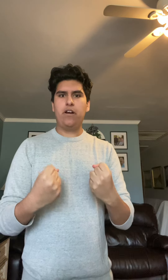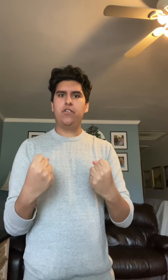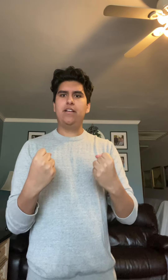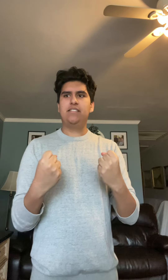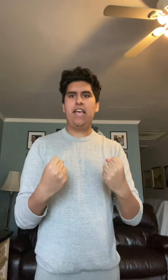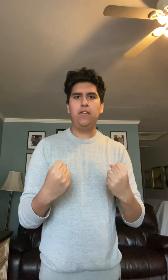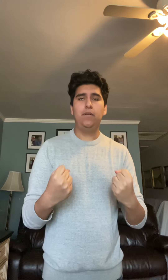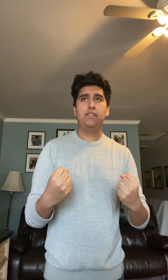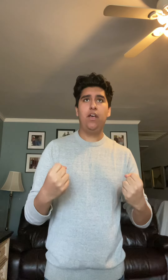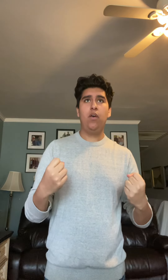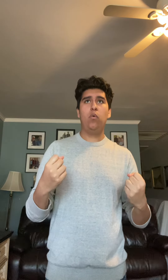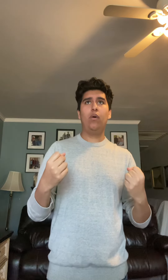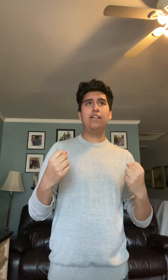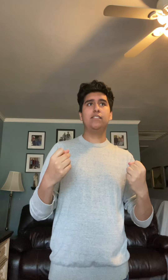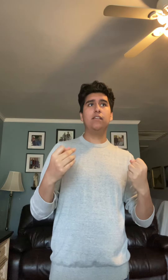in his tales, was